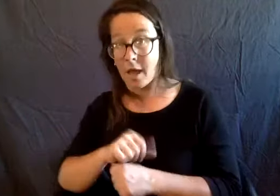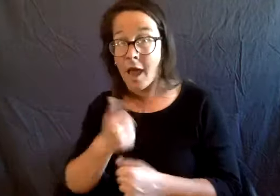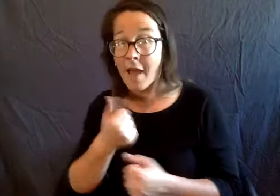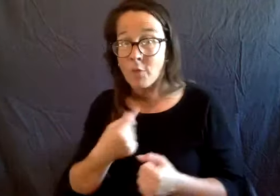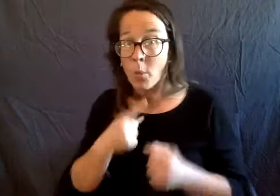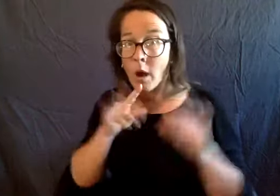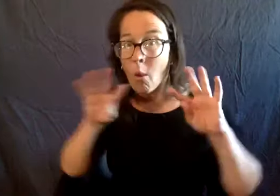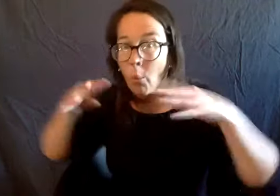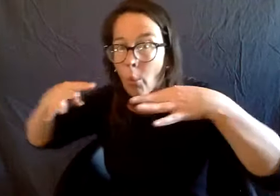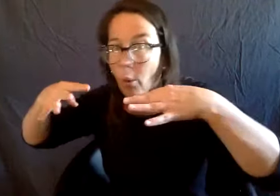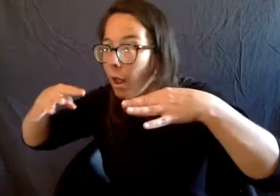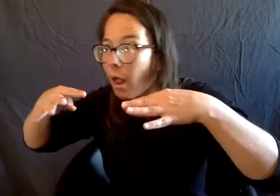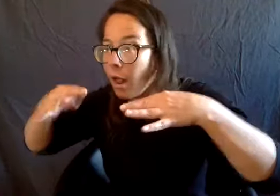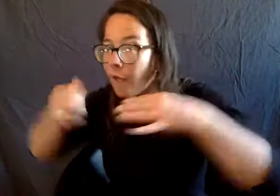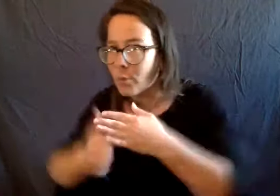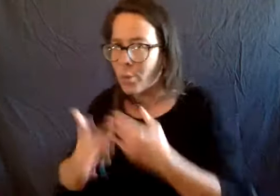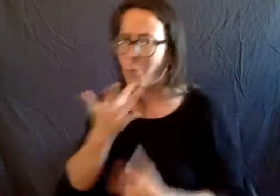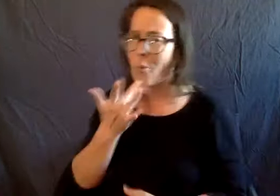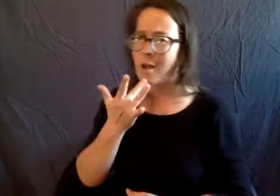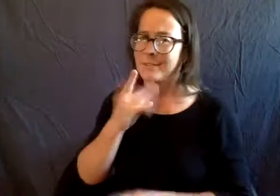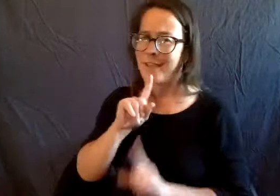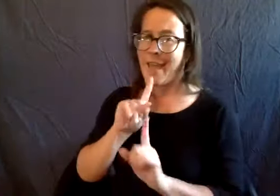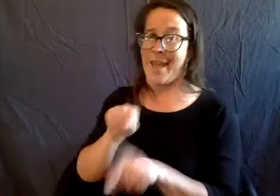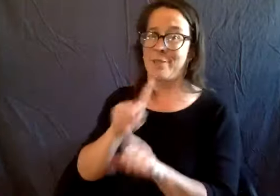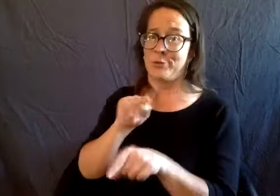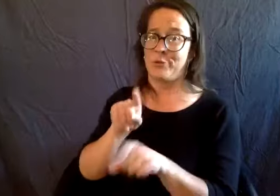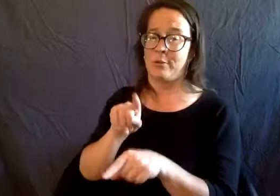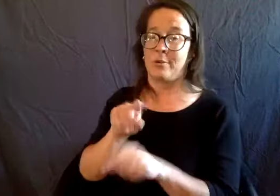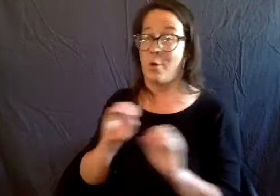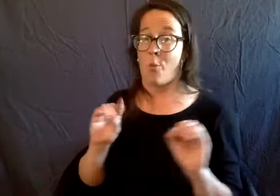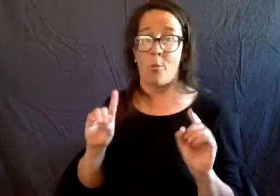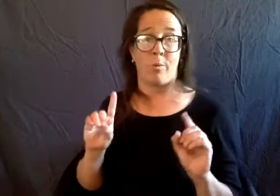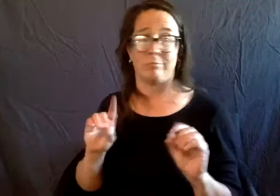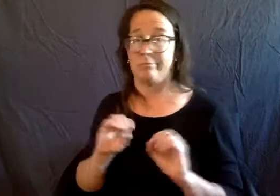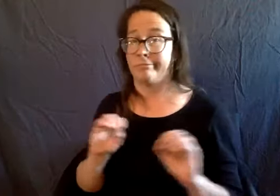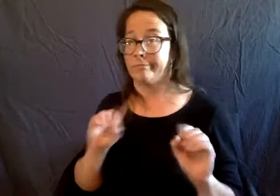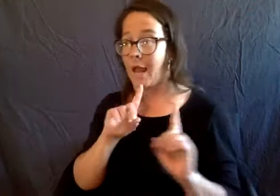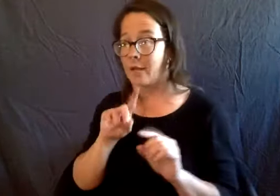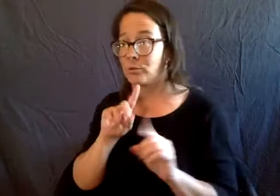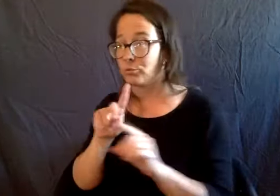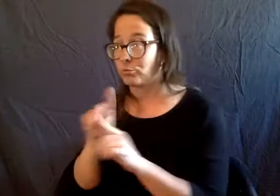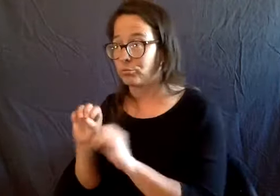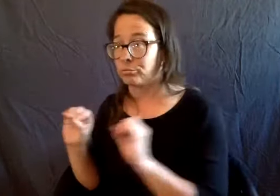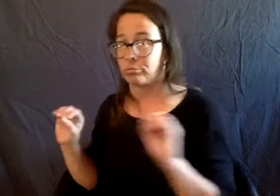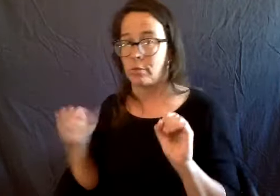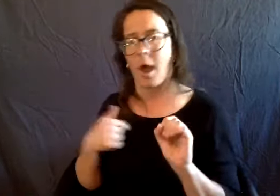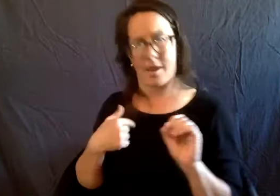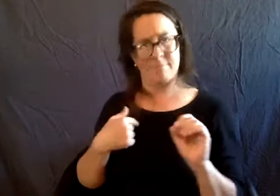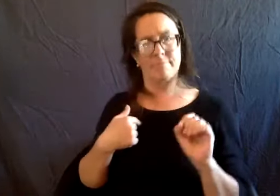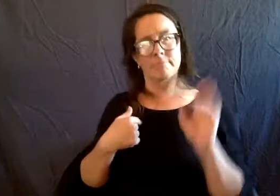everybody wants to hear? Or the answer to the question that everybody wants? And nobody was answering. And I raised